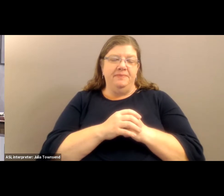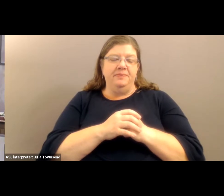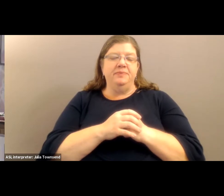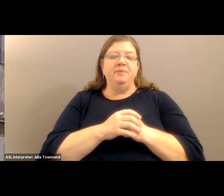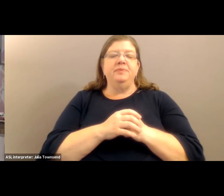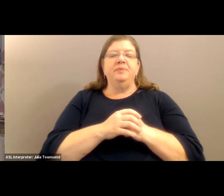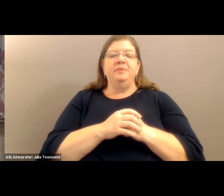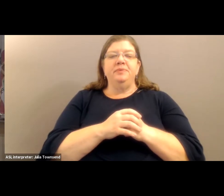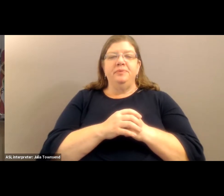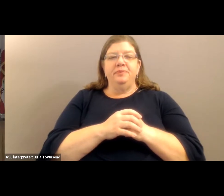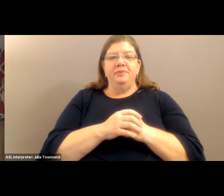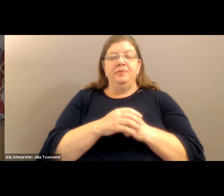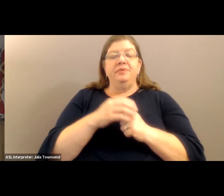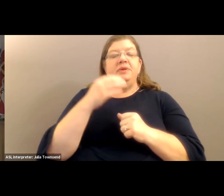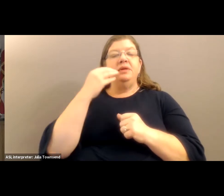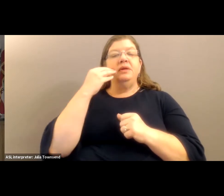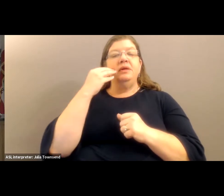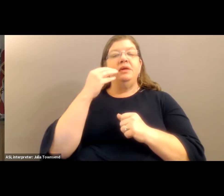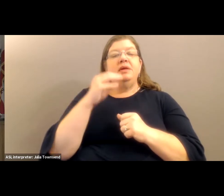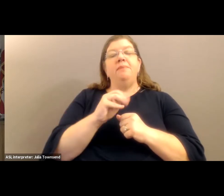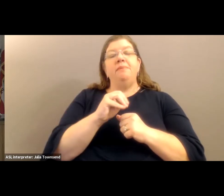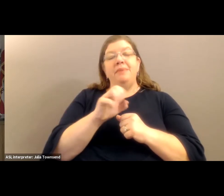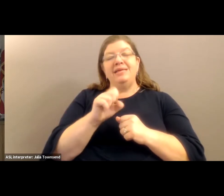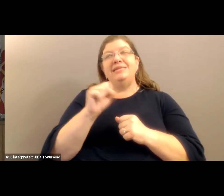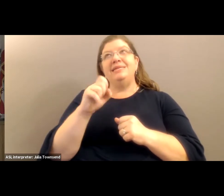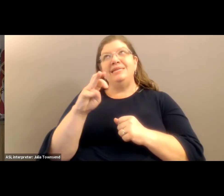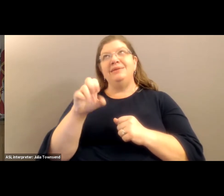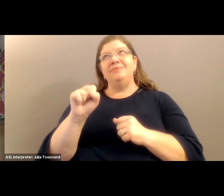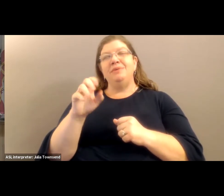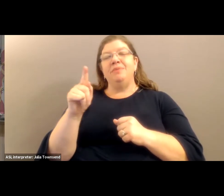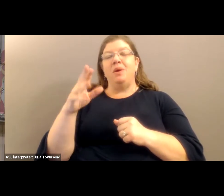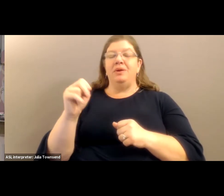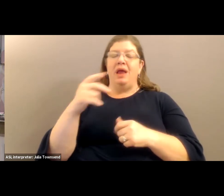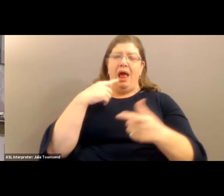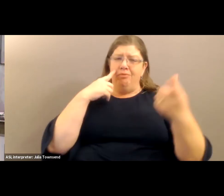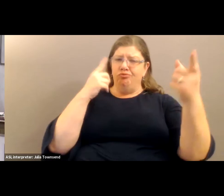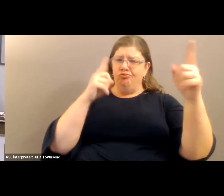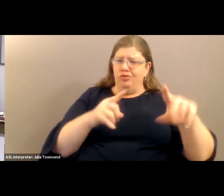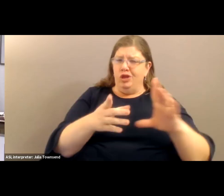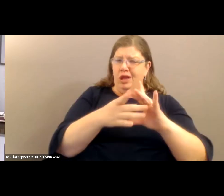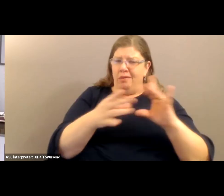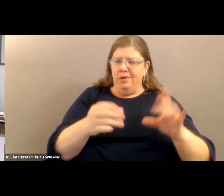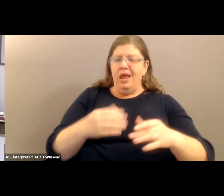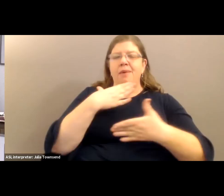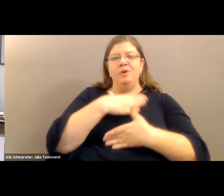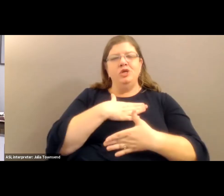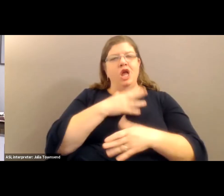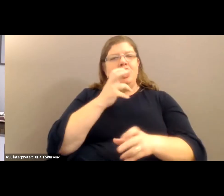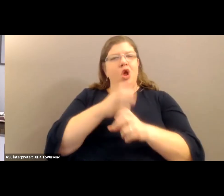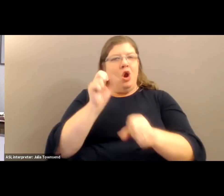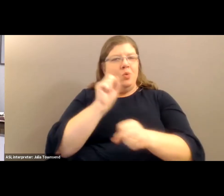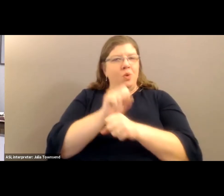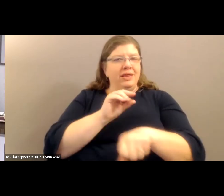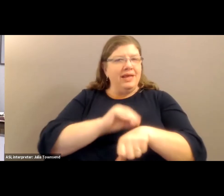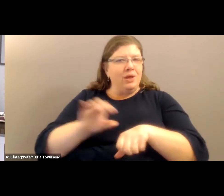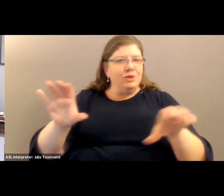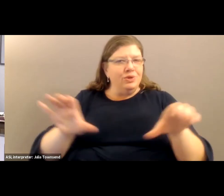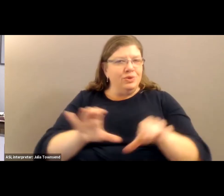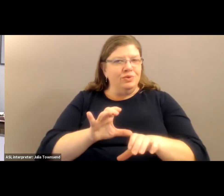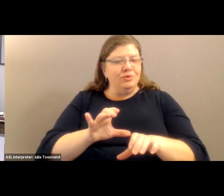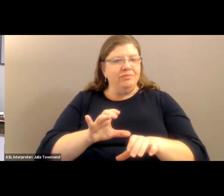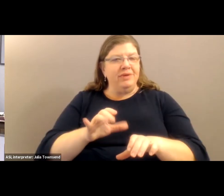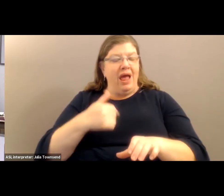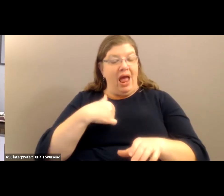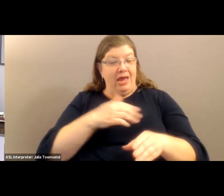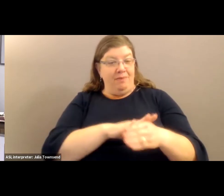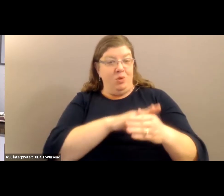Yes. Ms. Sims-Moulton? I echo the comments wholeheartedly. I appreciate the hard work that our counselors do. I know I am the